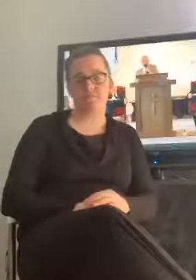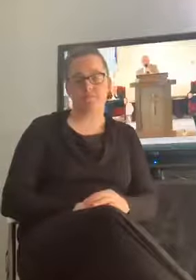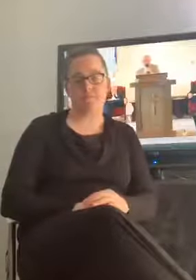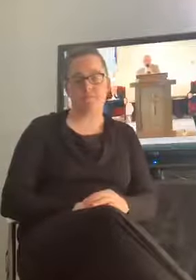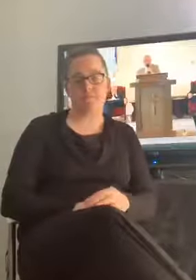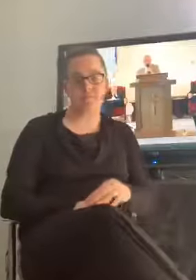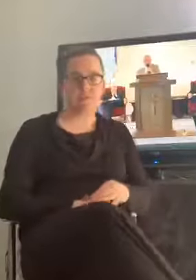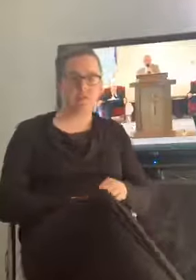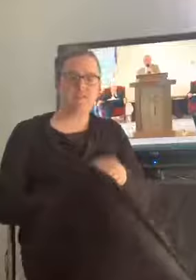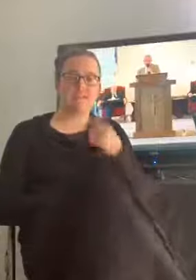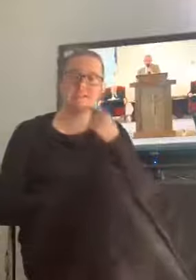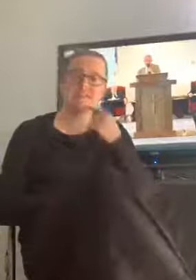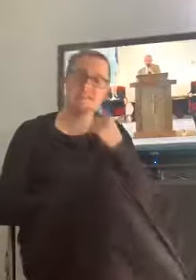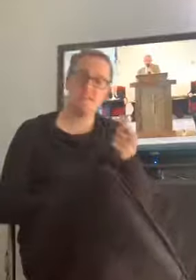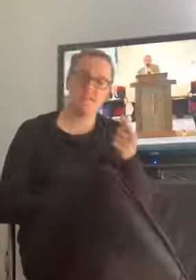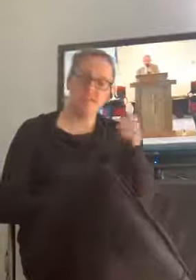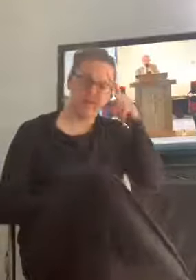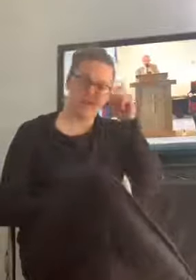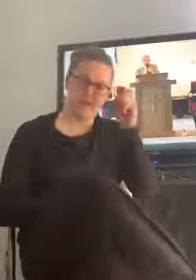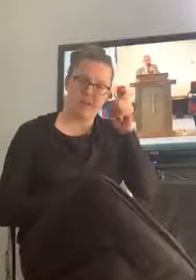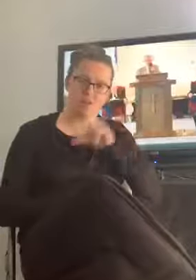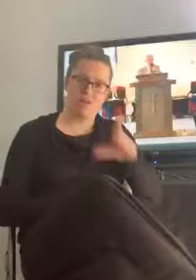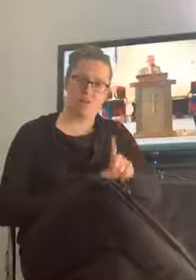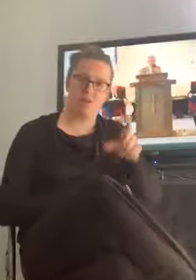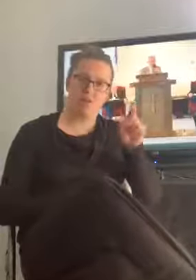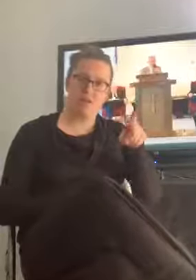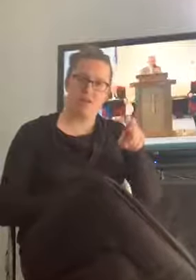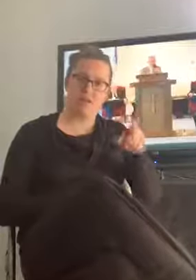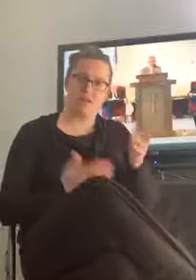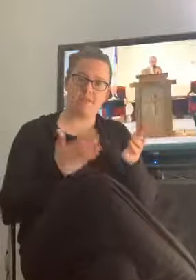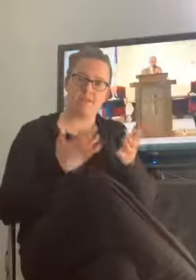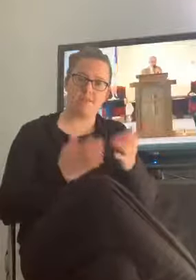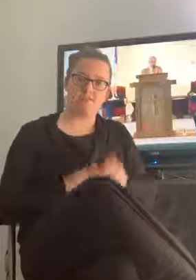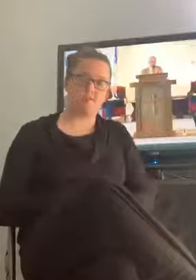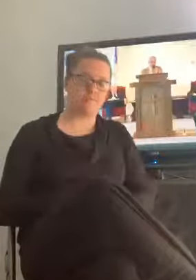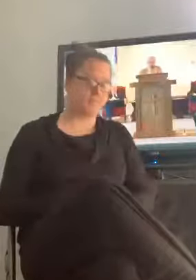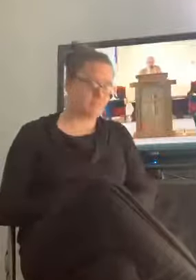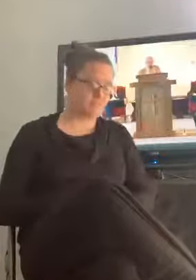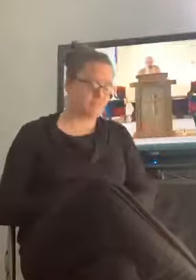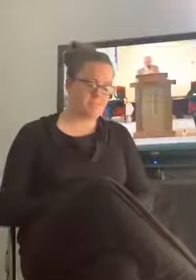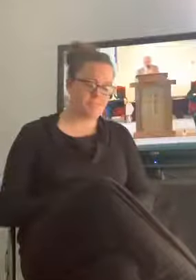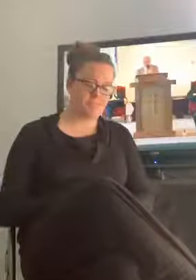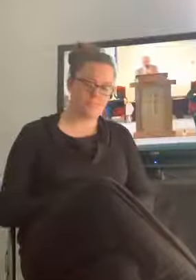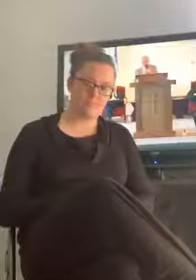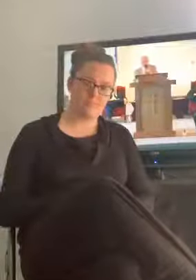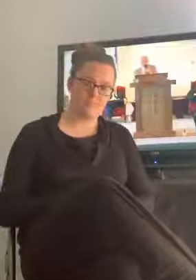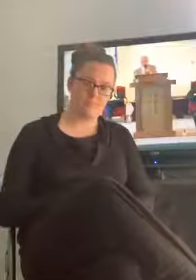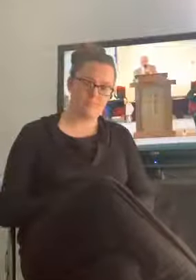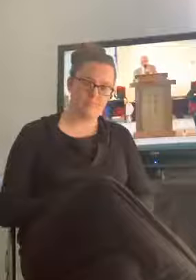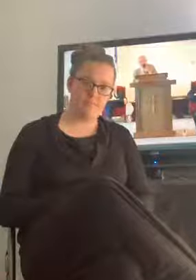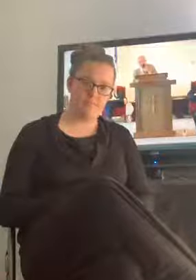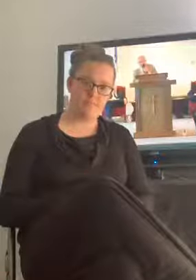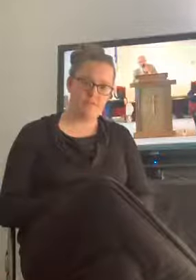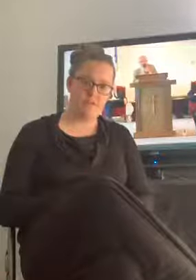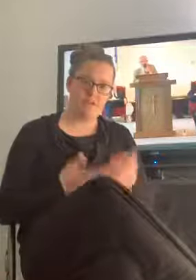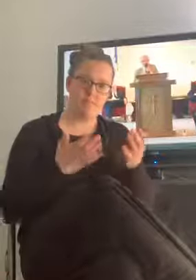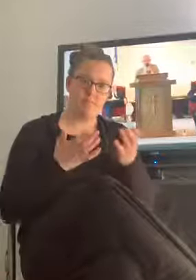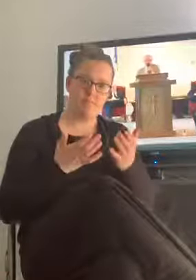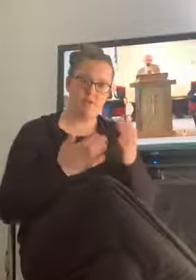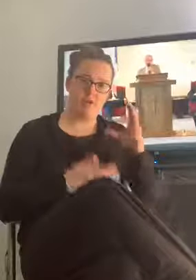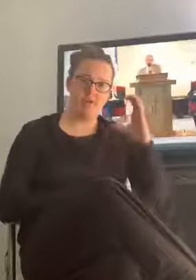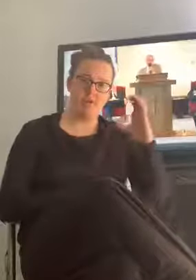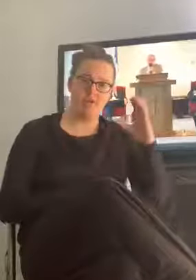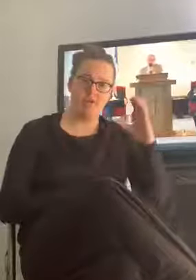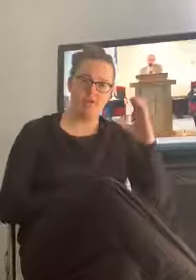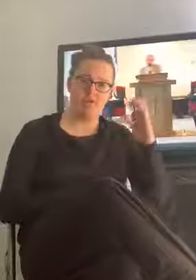Lord hath need of them." And they'll let you bring them. So they brought this colt and this